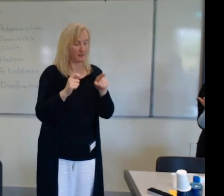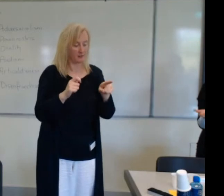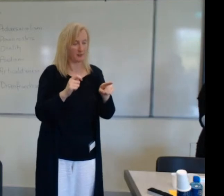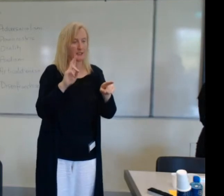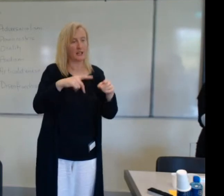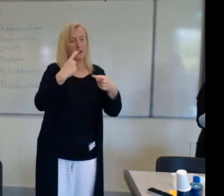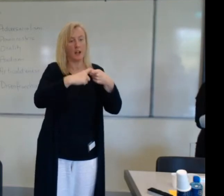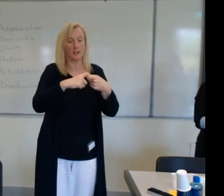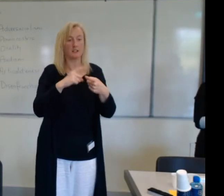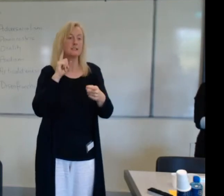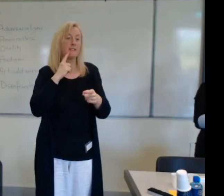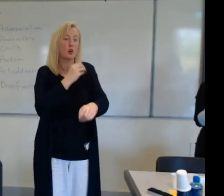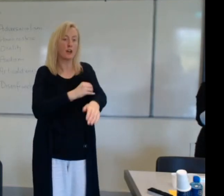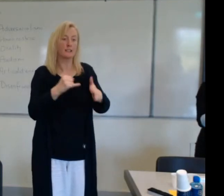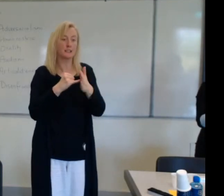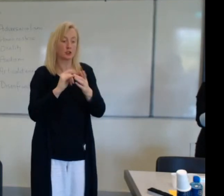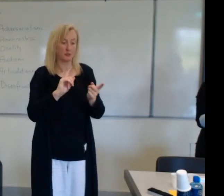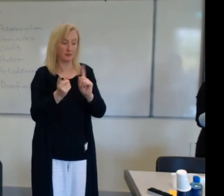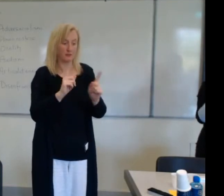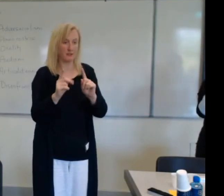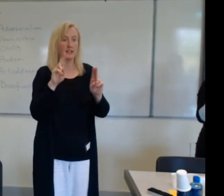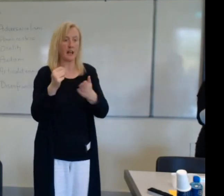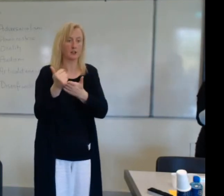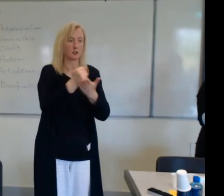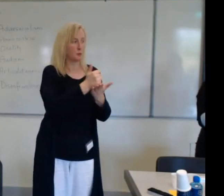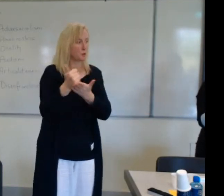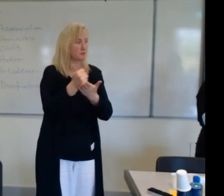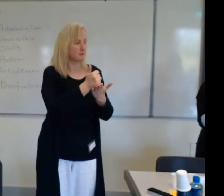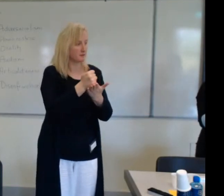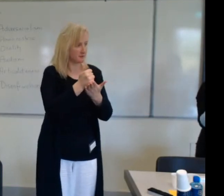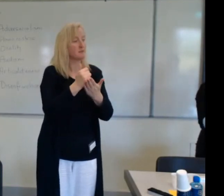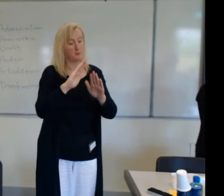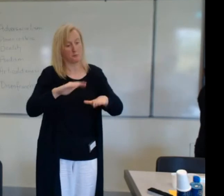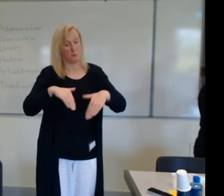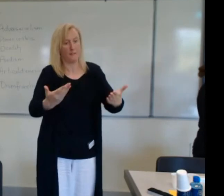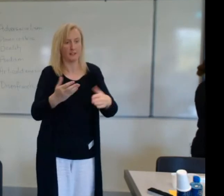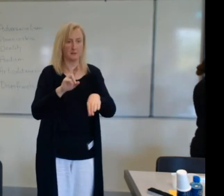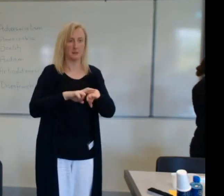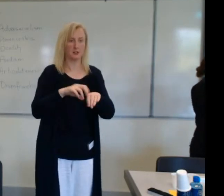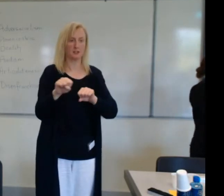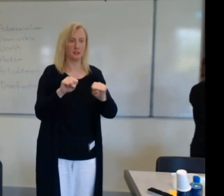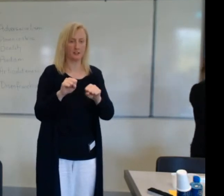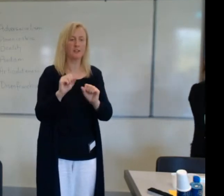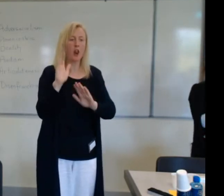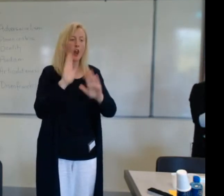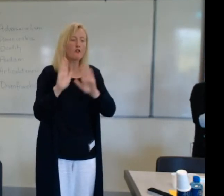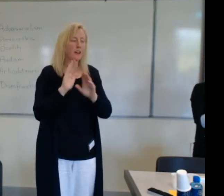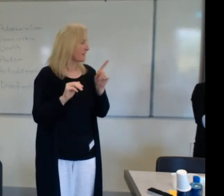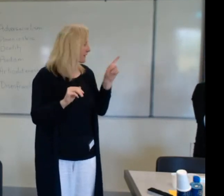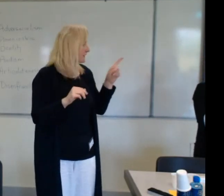deaf organizations, maybe they can help and support and provide a better service. As Lorraine was saying, there was the two deaf